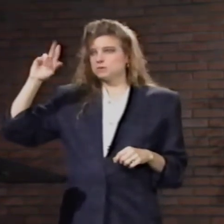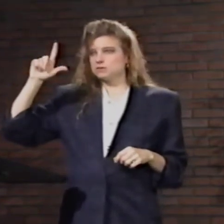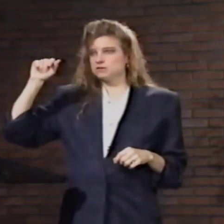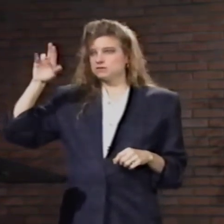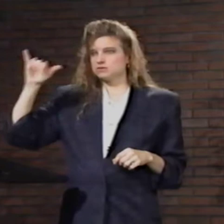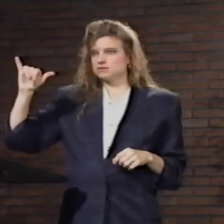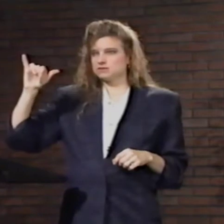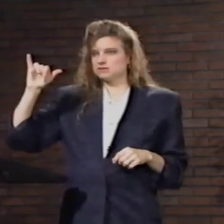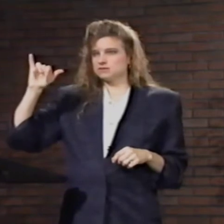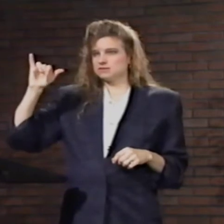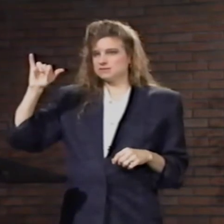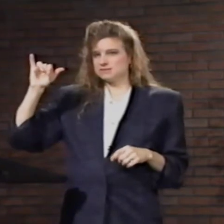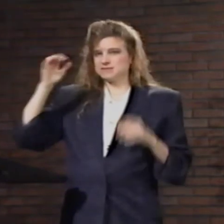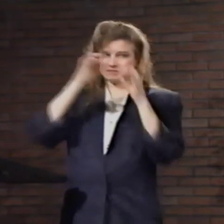vocabulary.